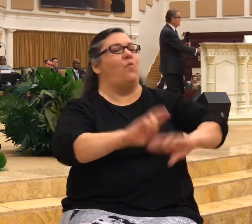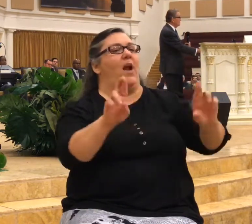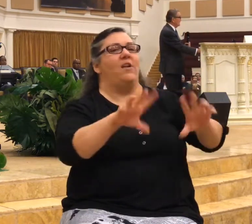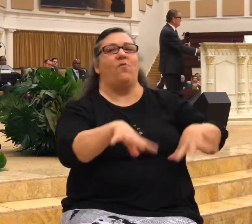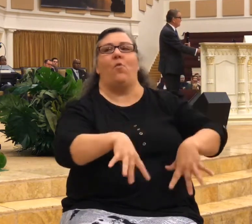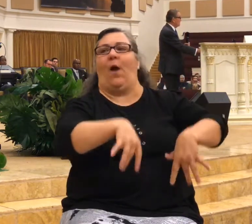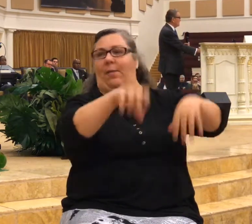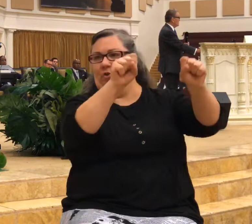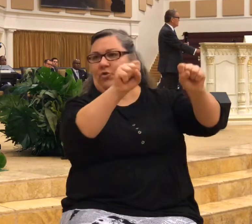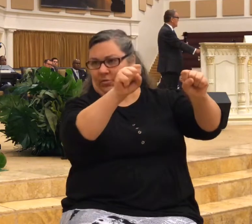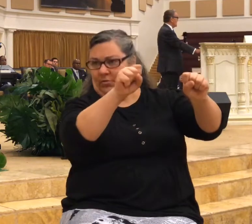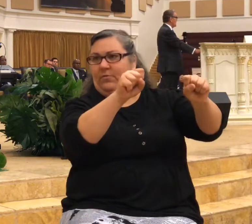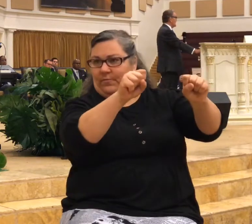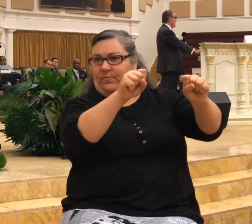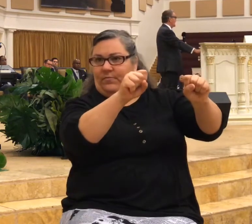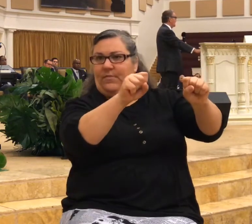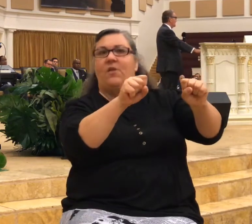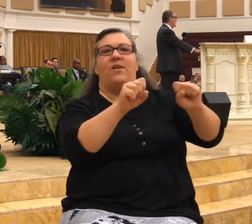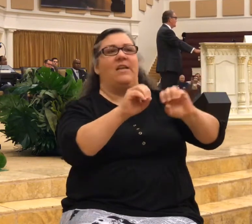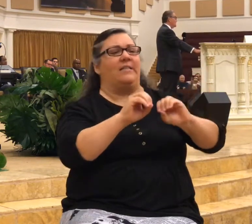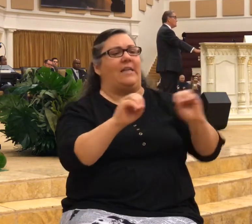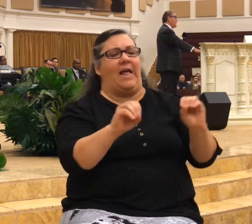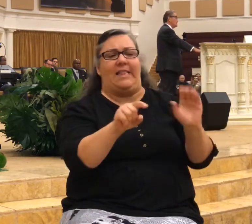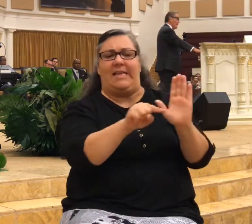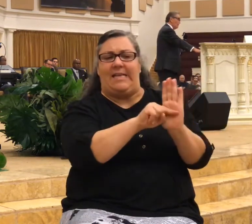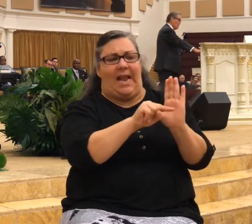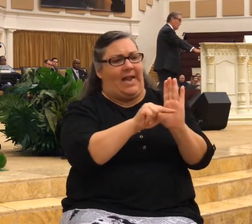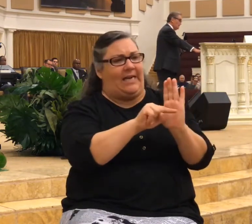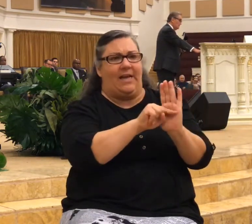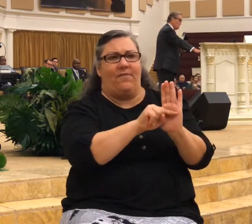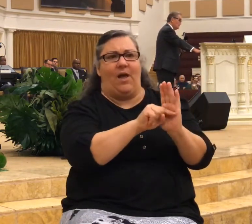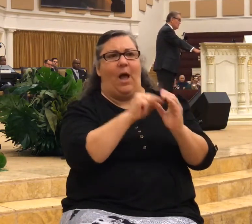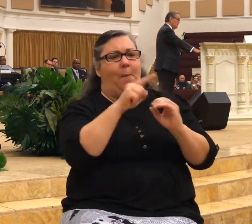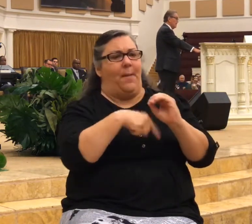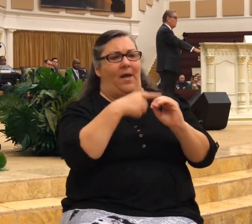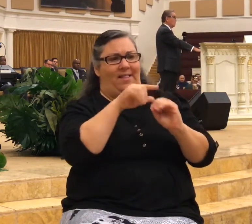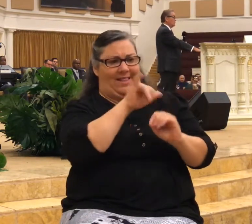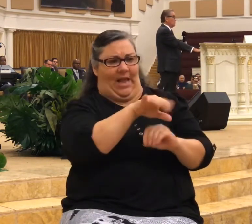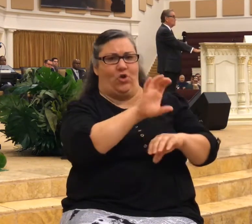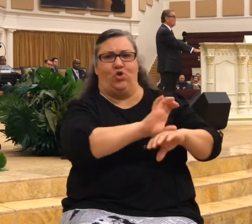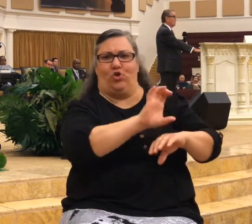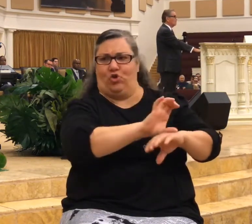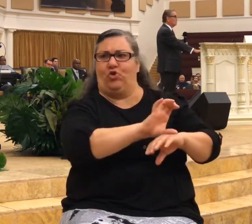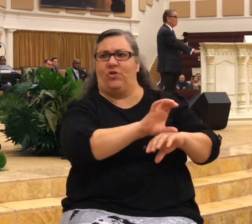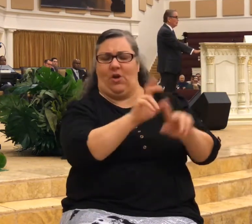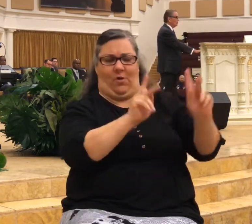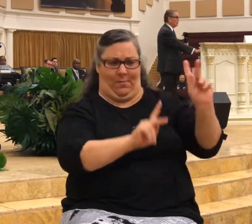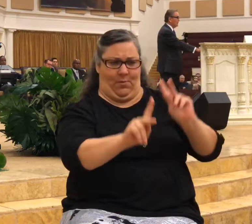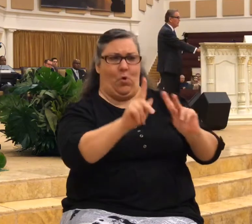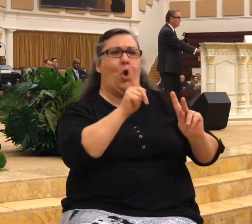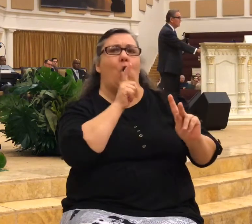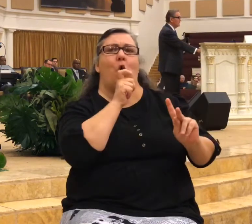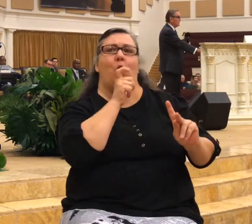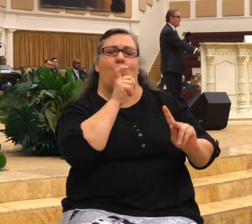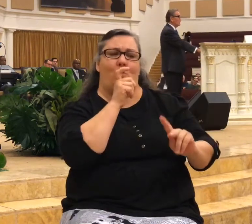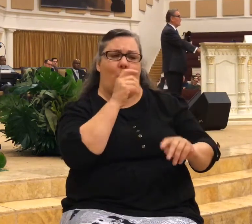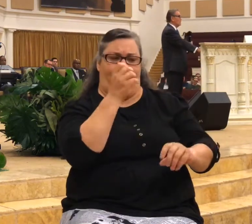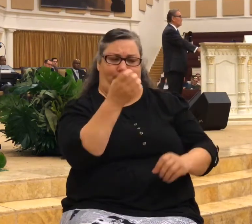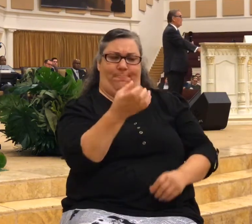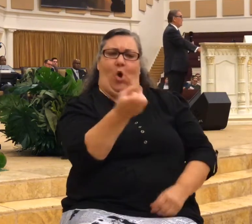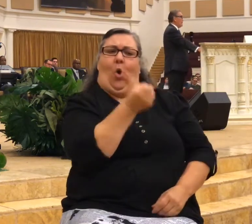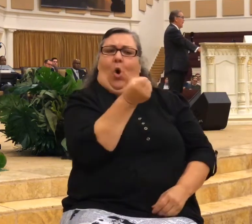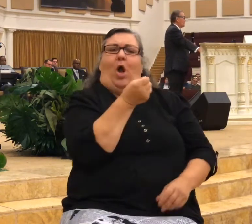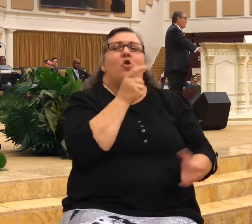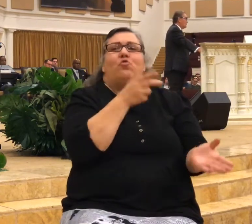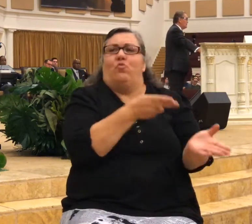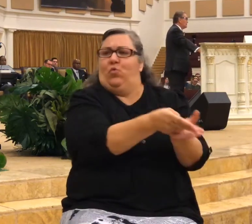And because there was nothing negatively said about them. They were a people that were true. They were a